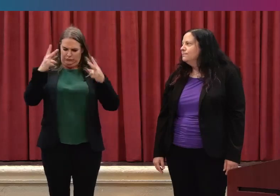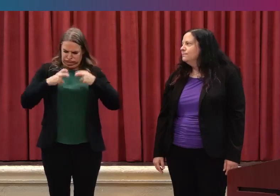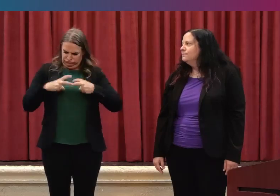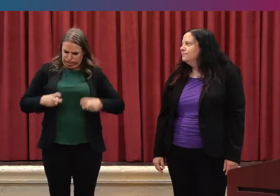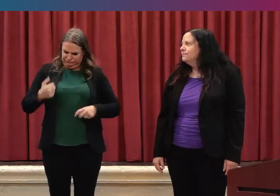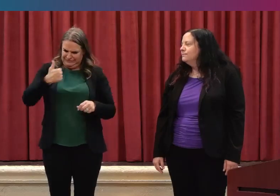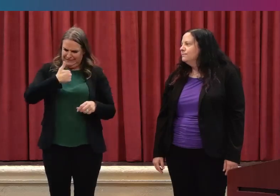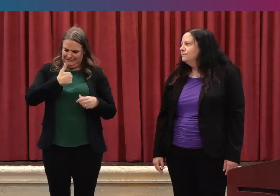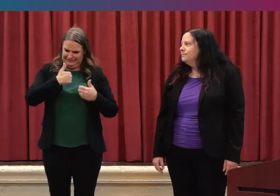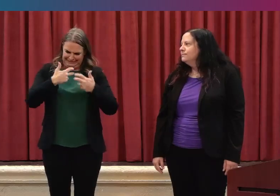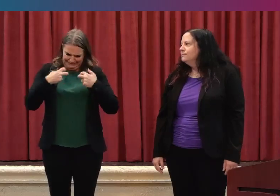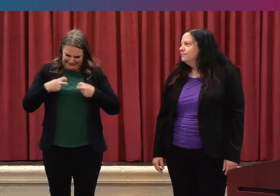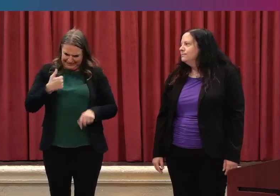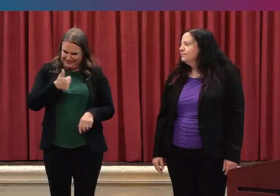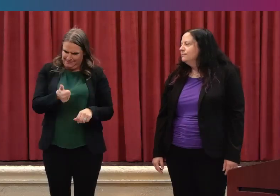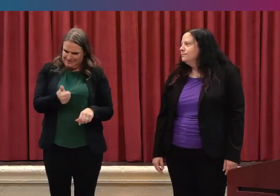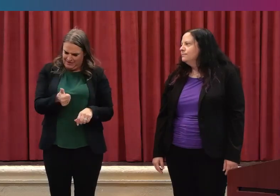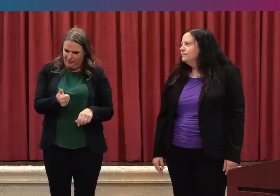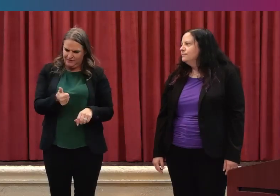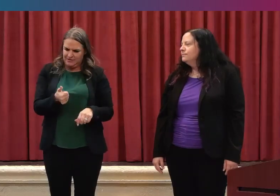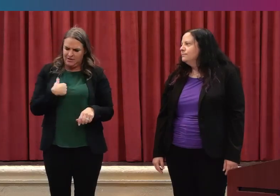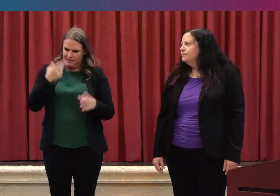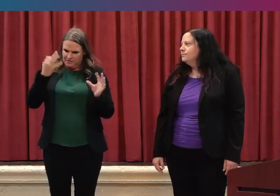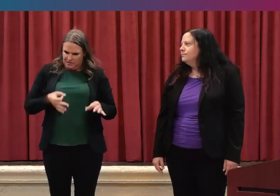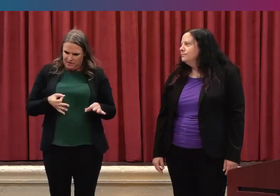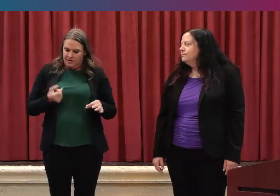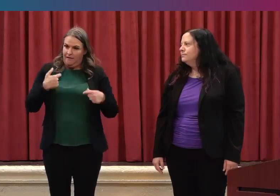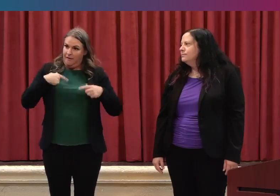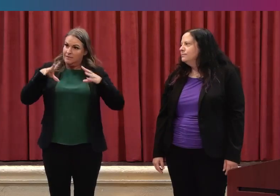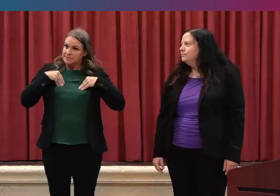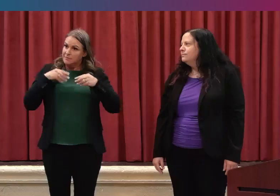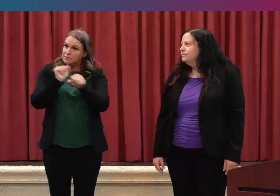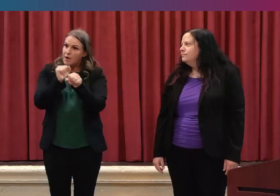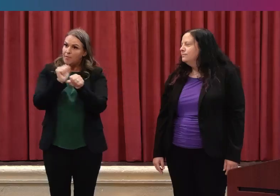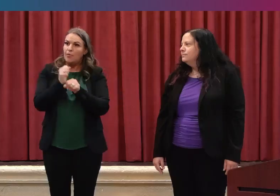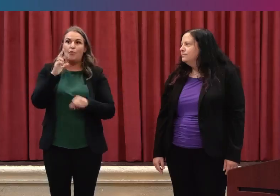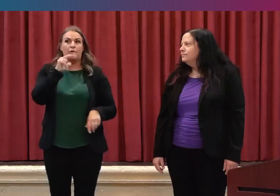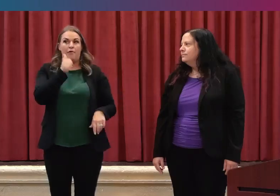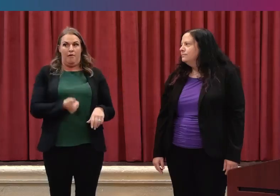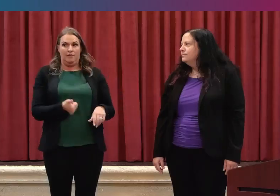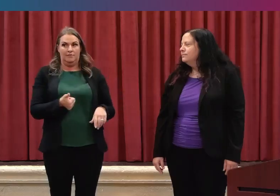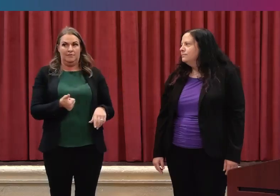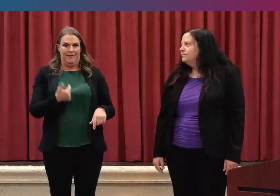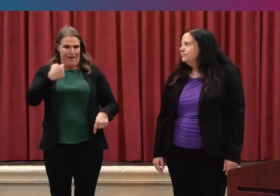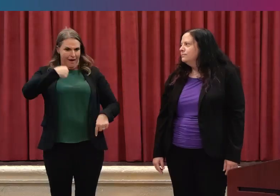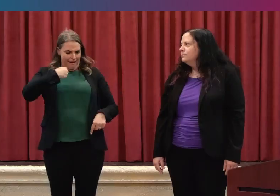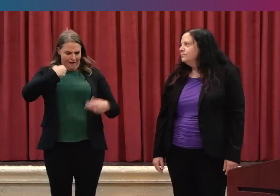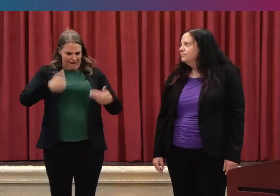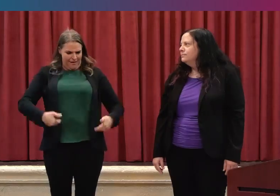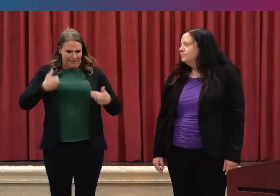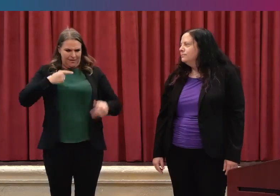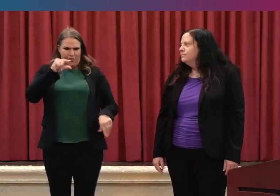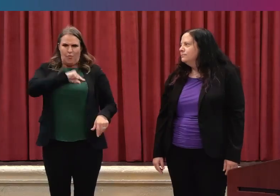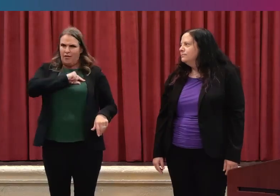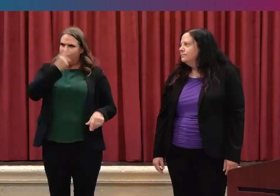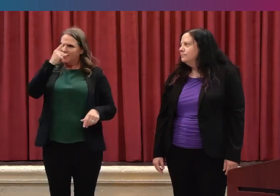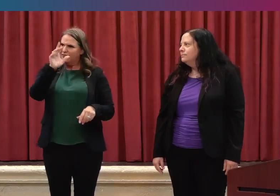And specifically for mental health, the interpreters have to really make the decision. Are they appropriate? Are they skilled enough? Do they